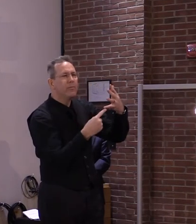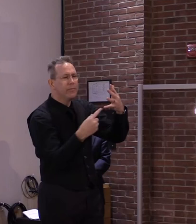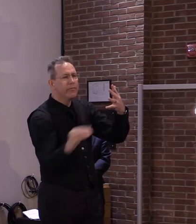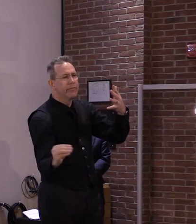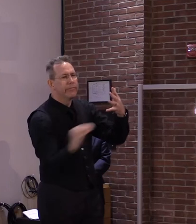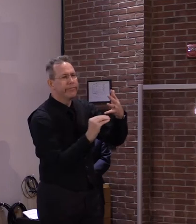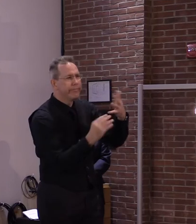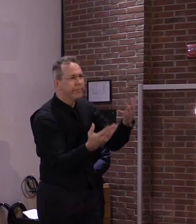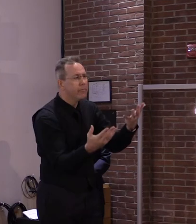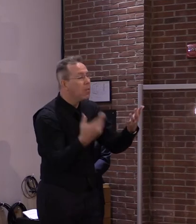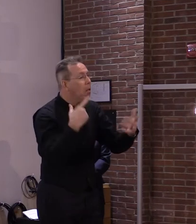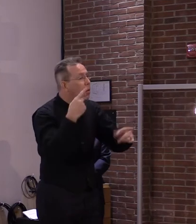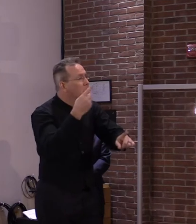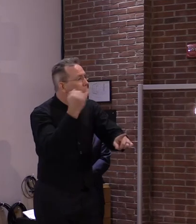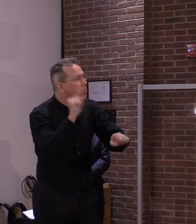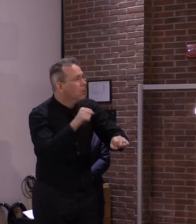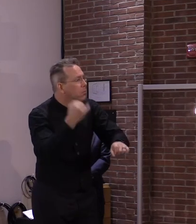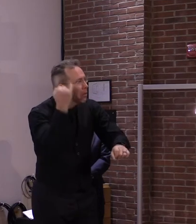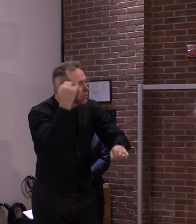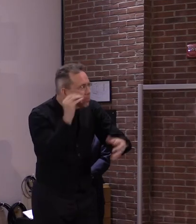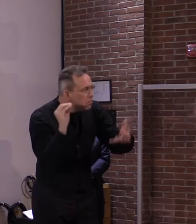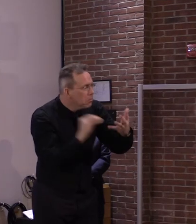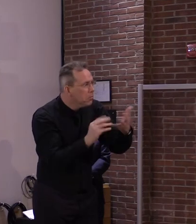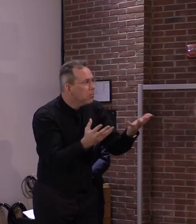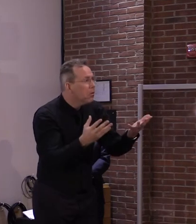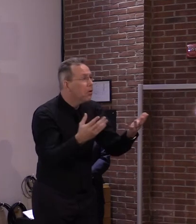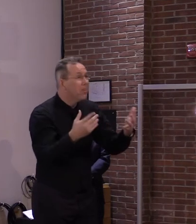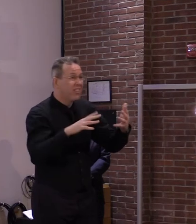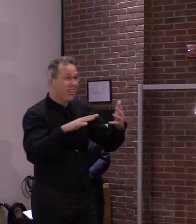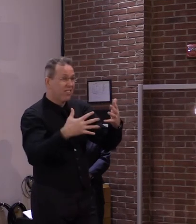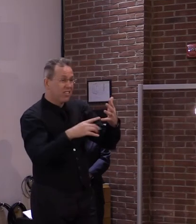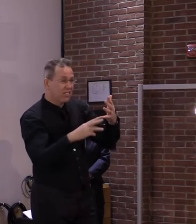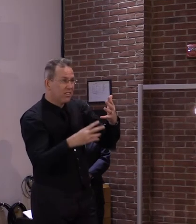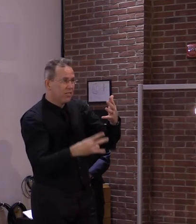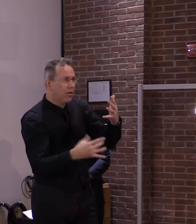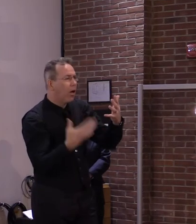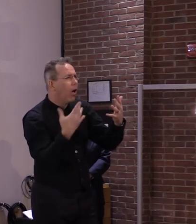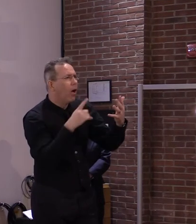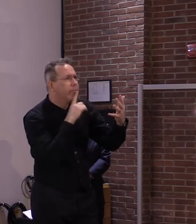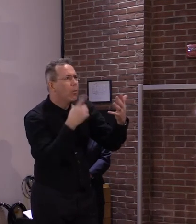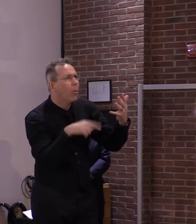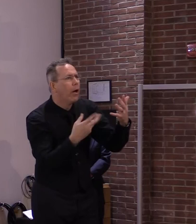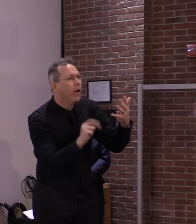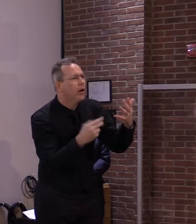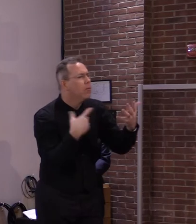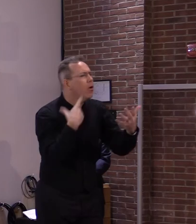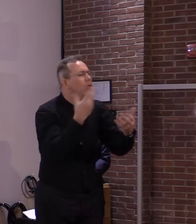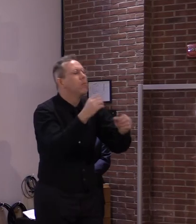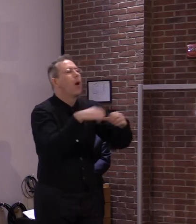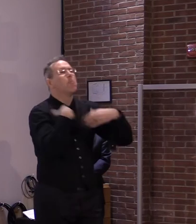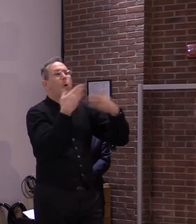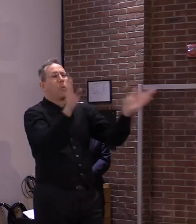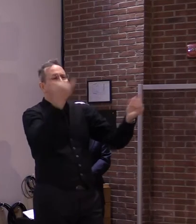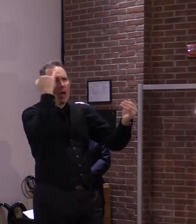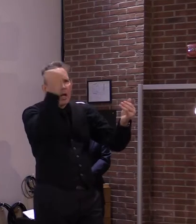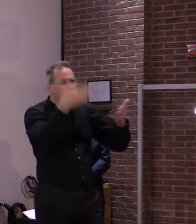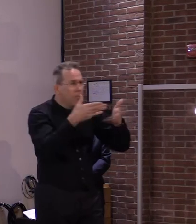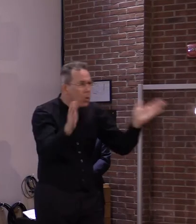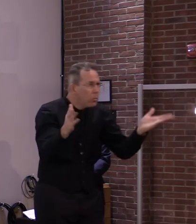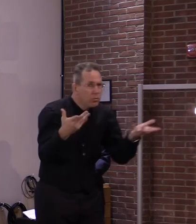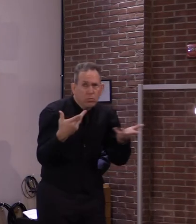so there's a lot of possibilities in the future but we're not there